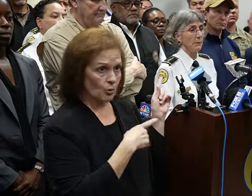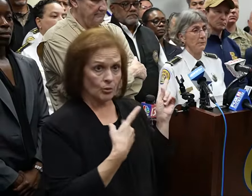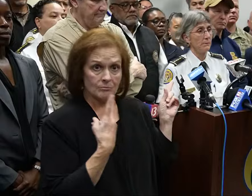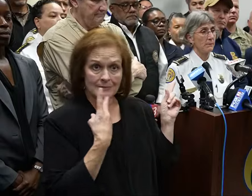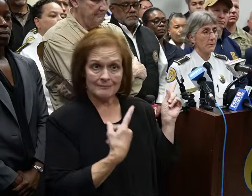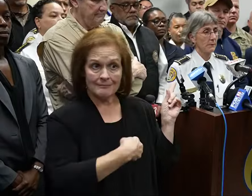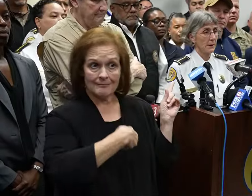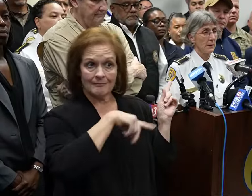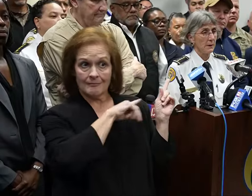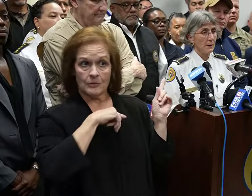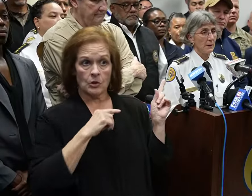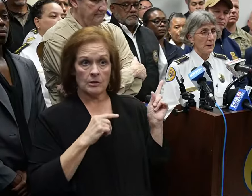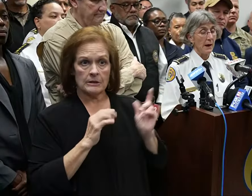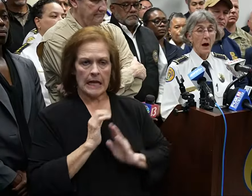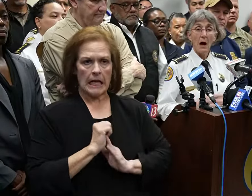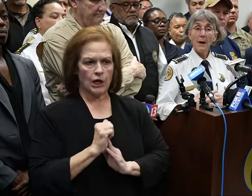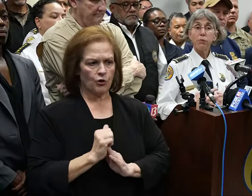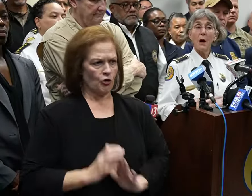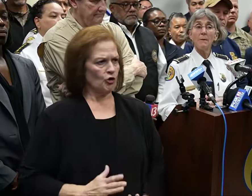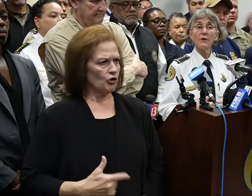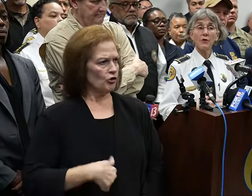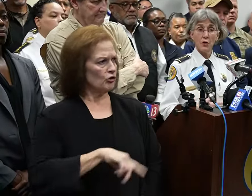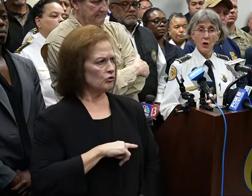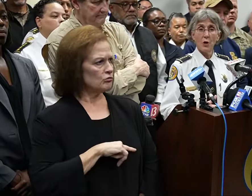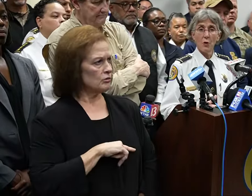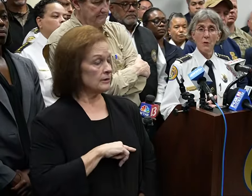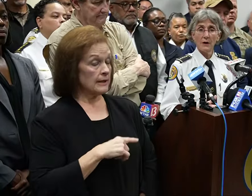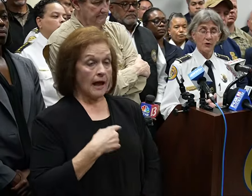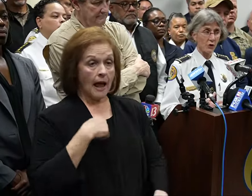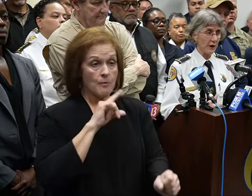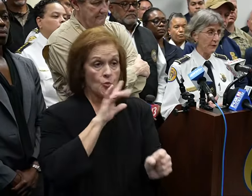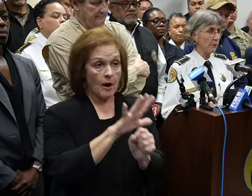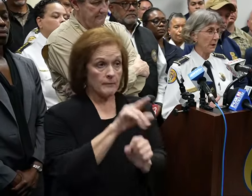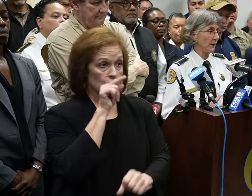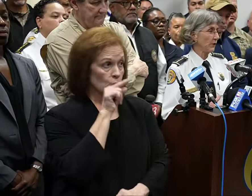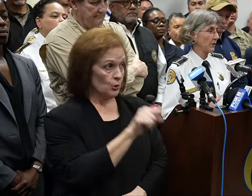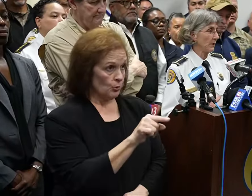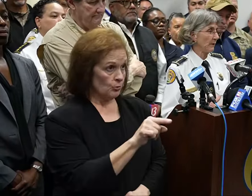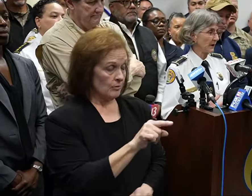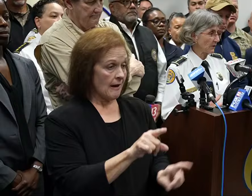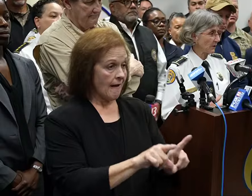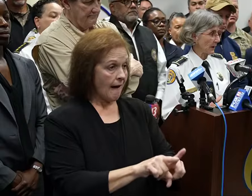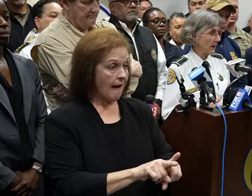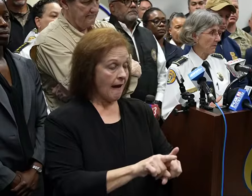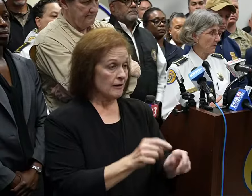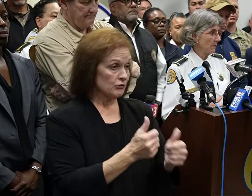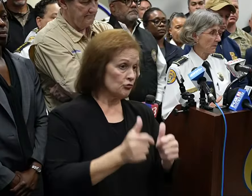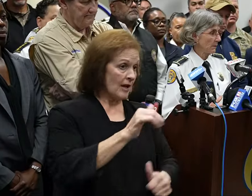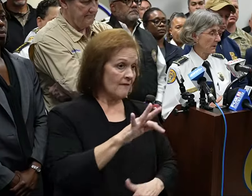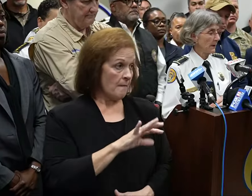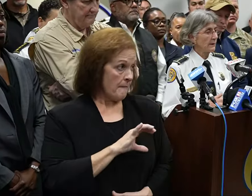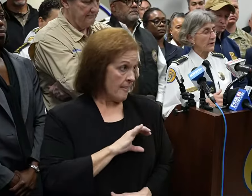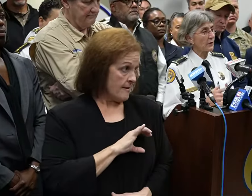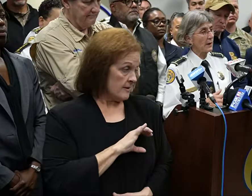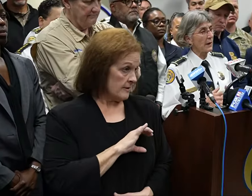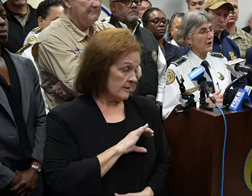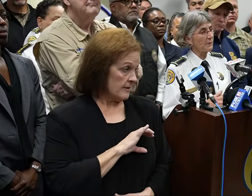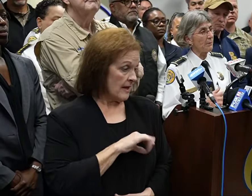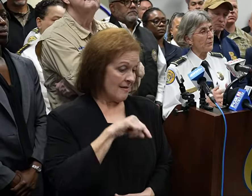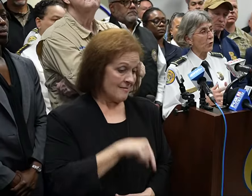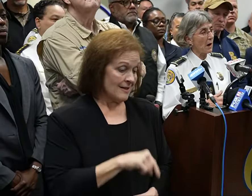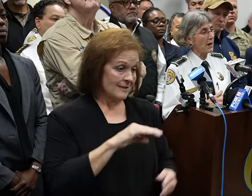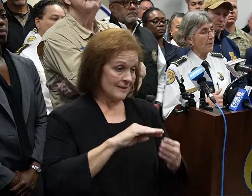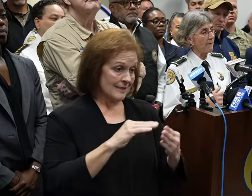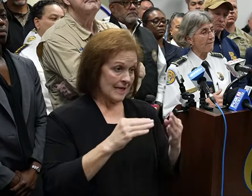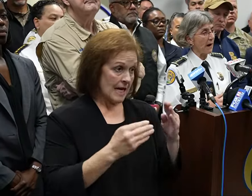leadership. And I promise you, as the Chief of Police of this city has